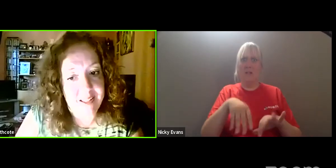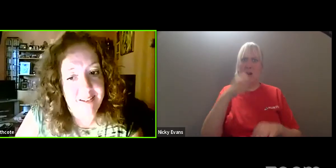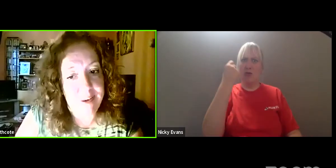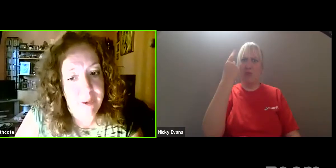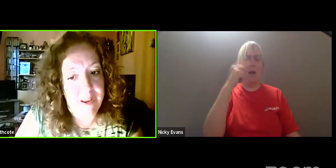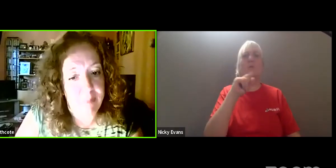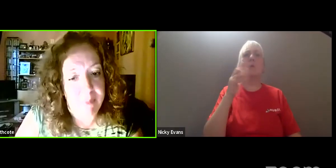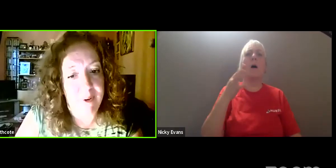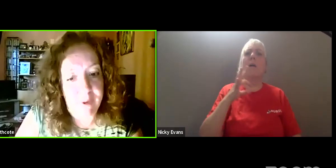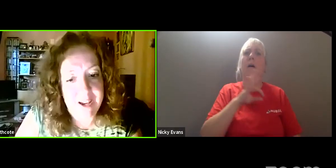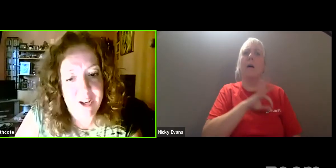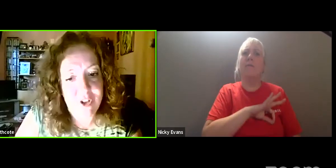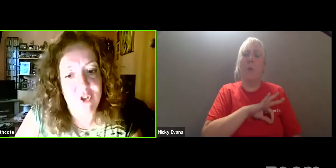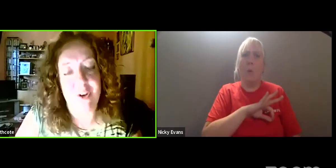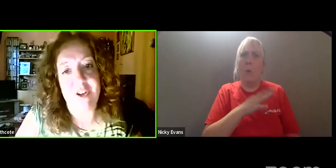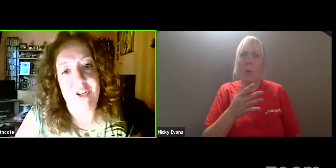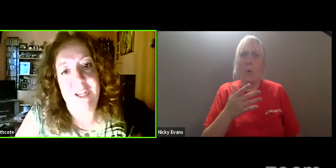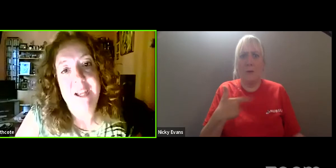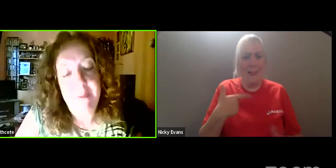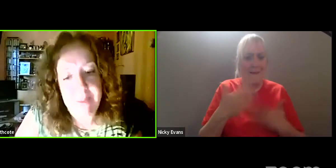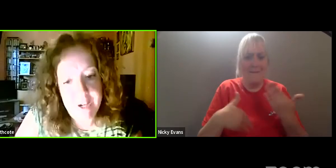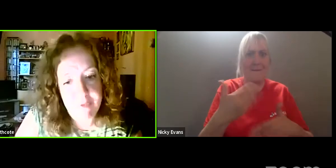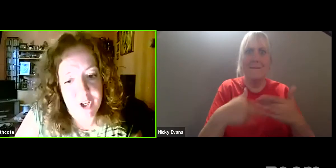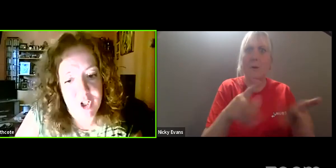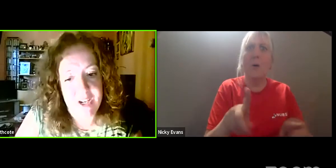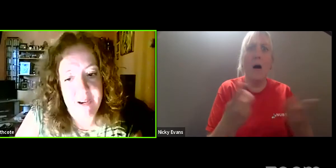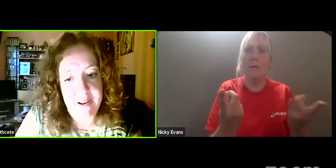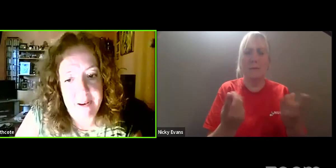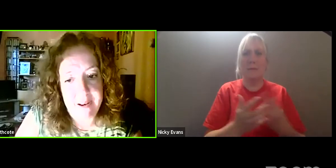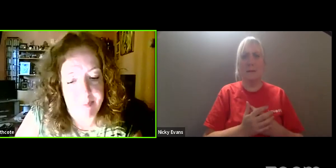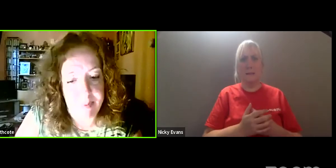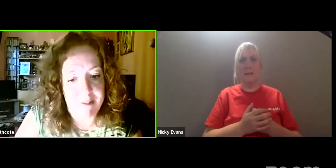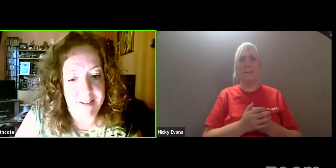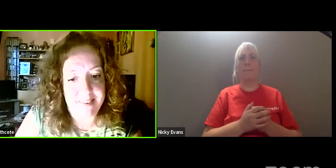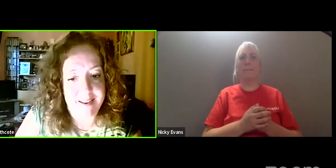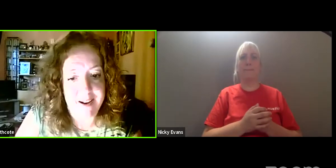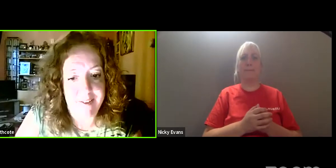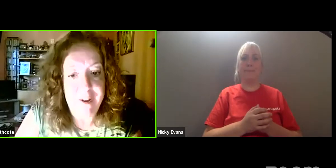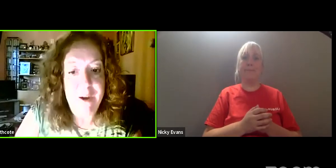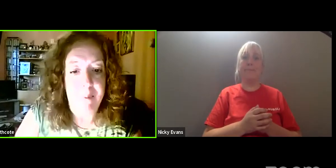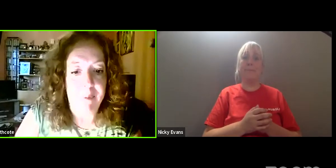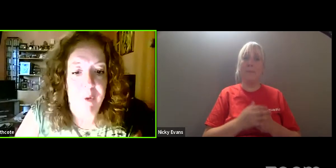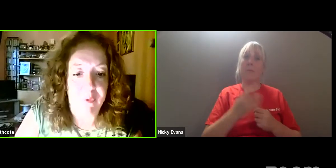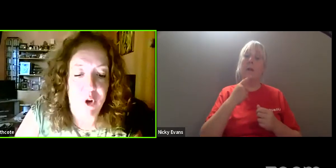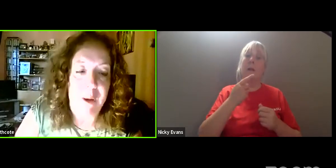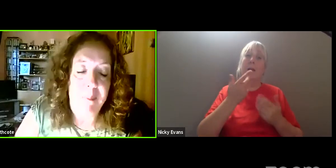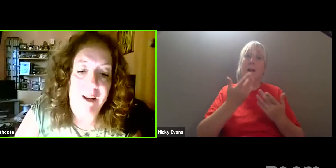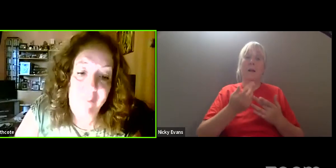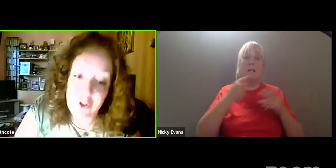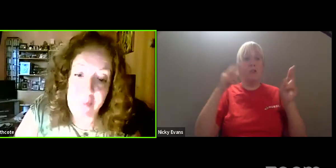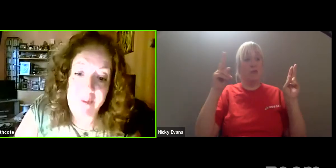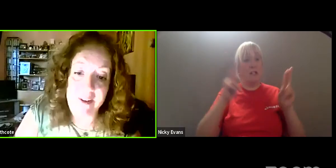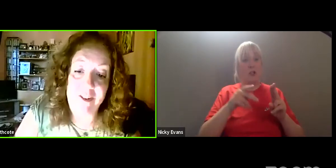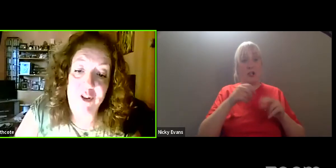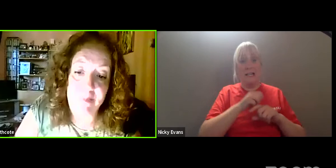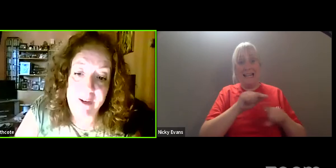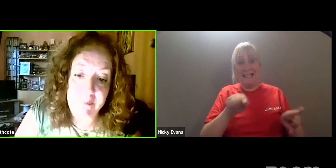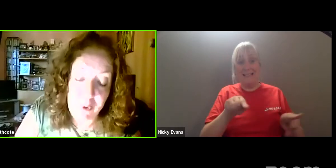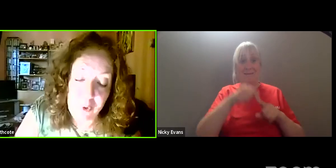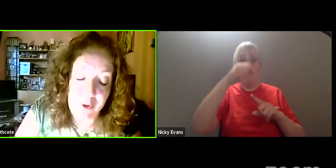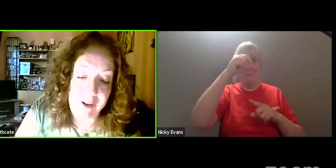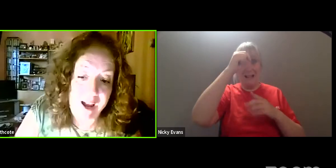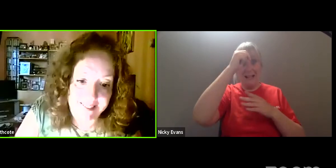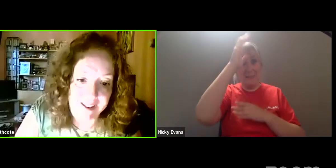closures like the DWP's people and location strategy mean a reduction in experienced staff, but we believe that job centres should